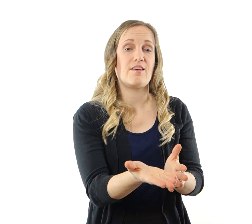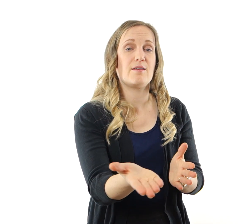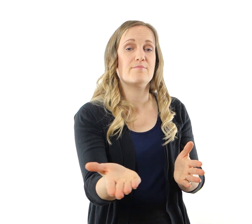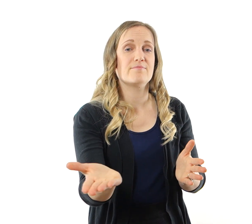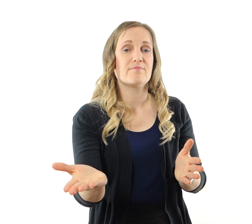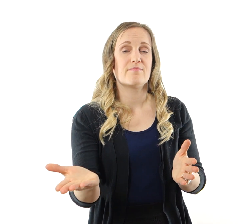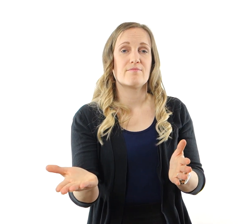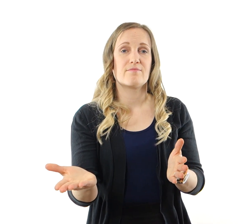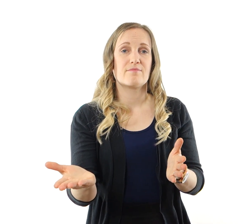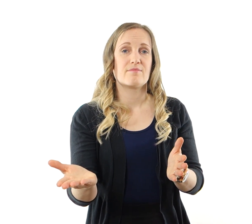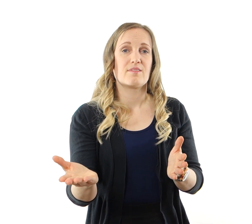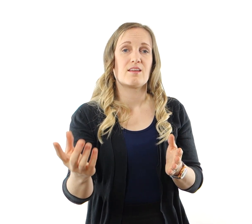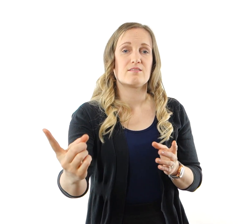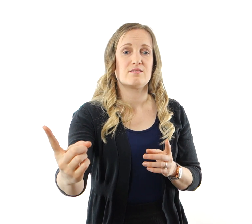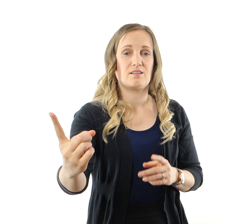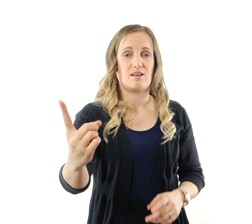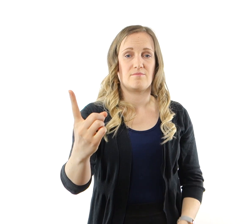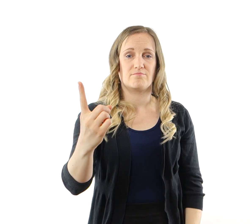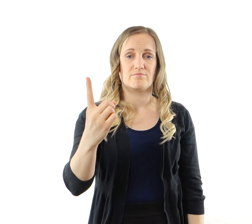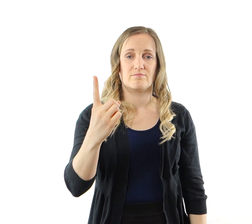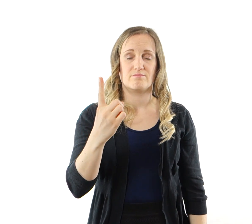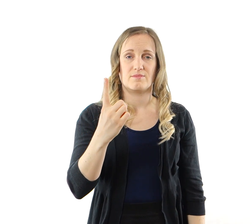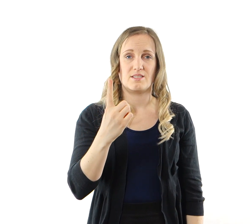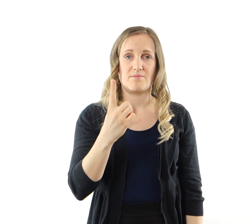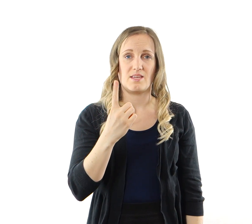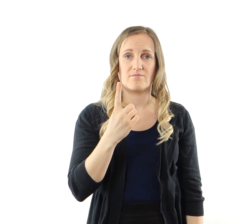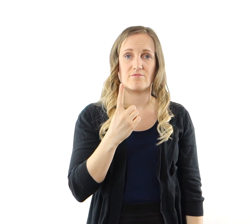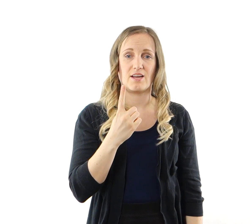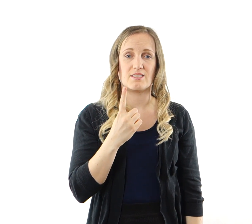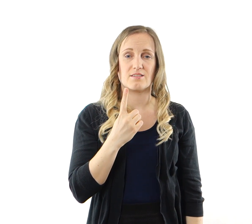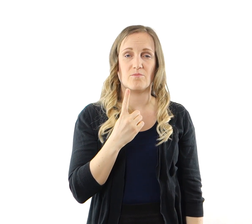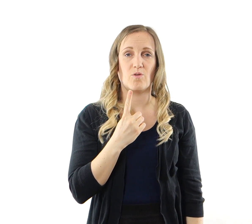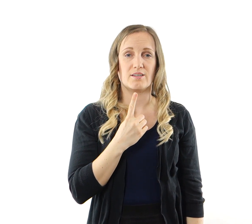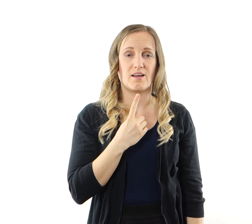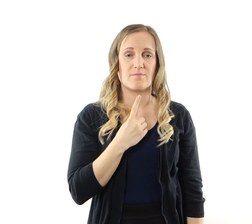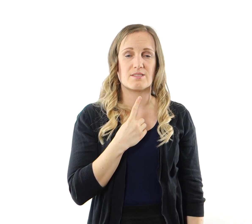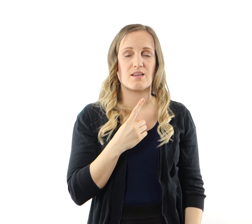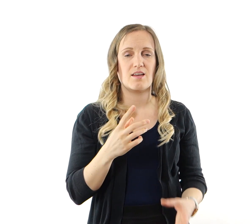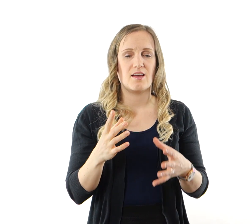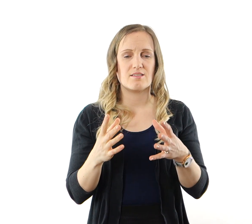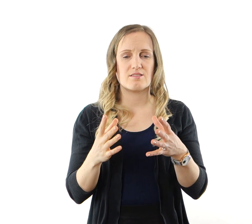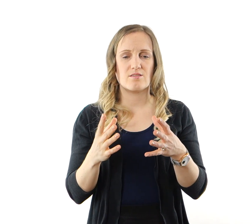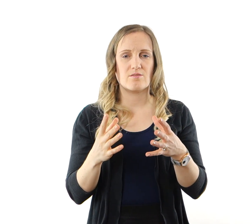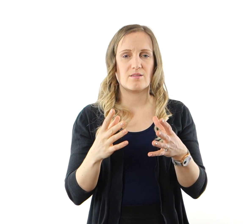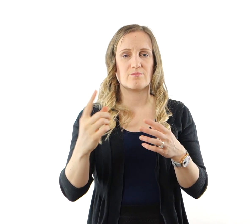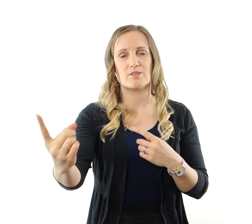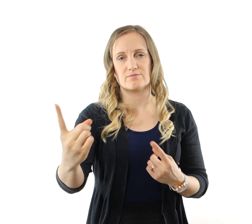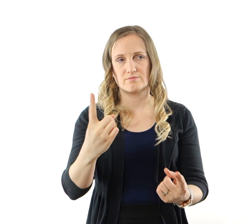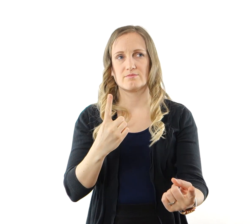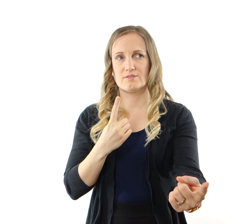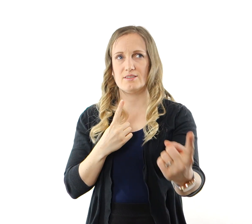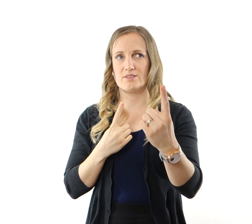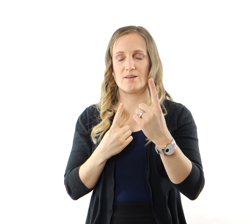them, to come to me, right? And one comes. And so, well, several come